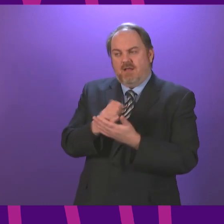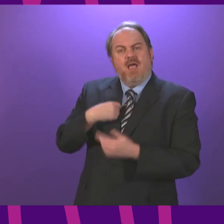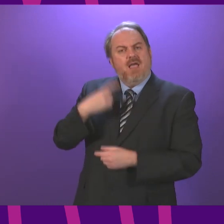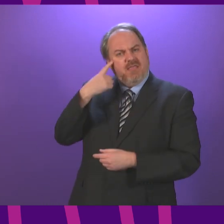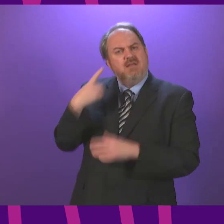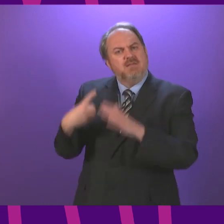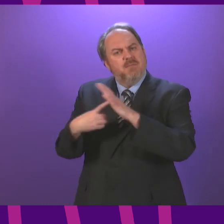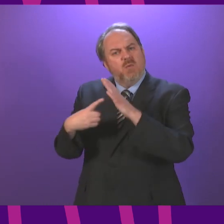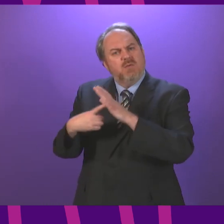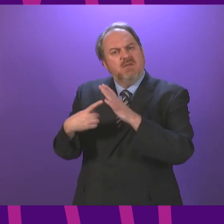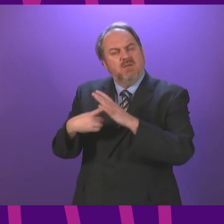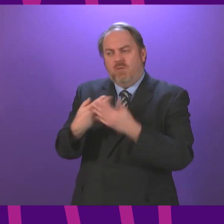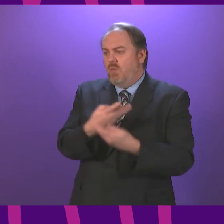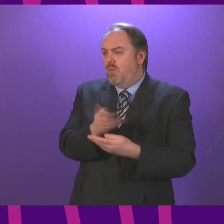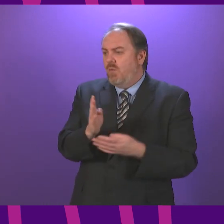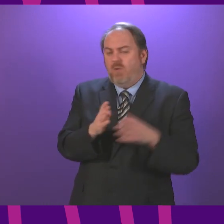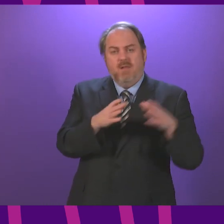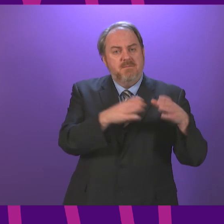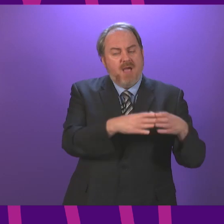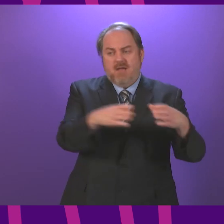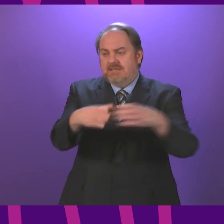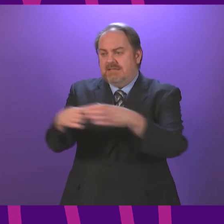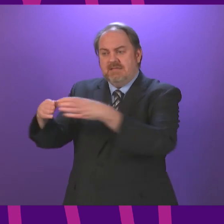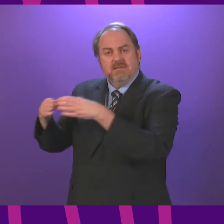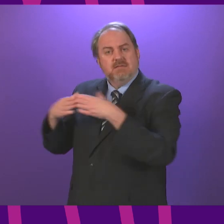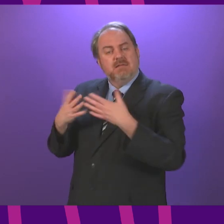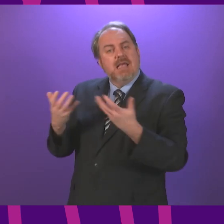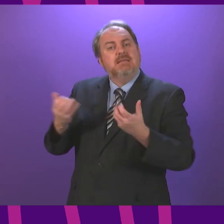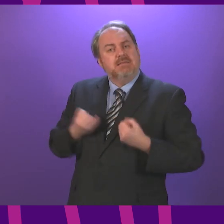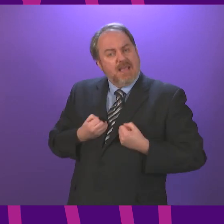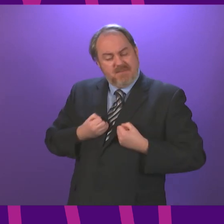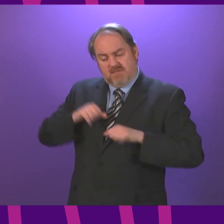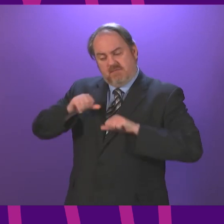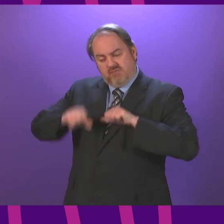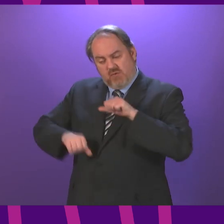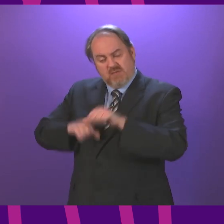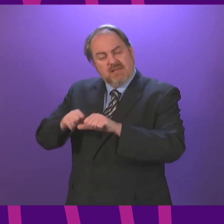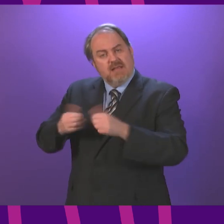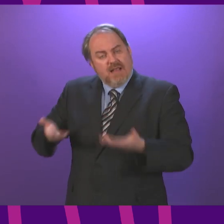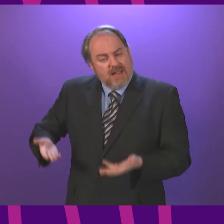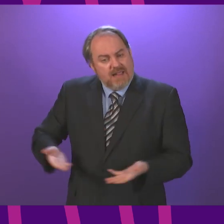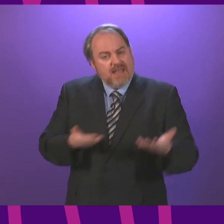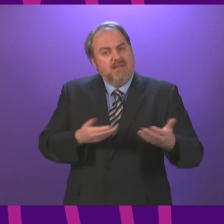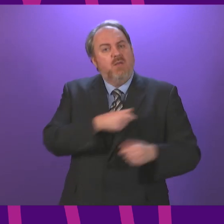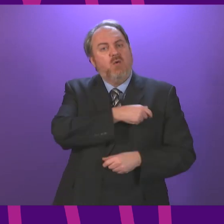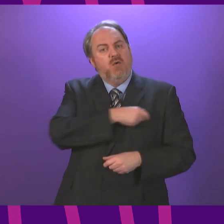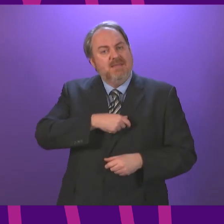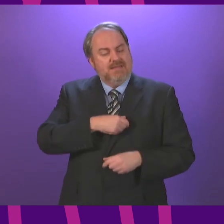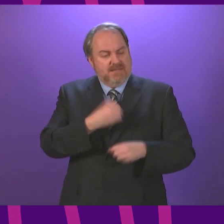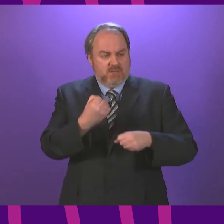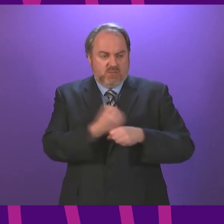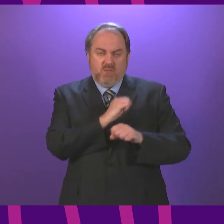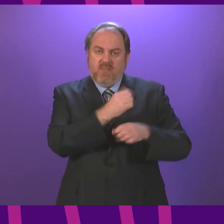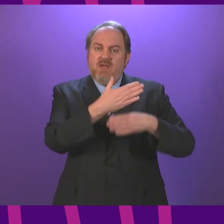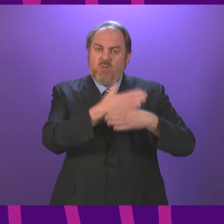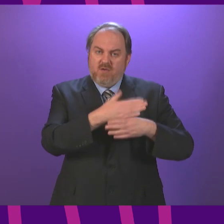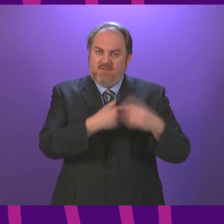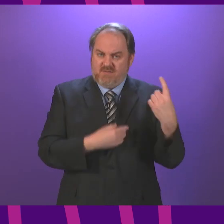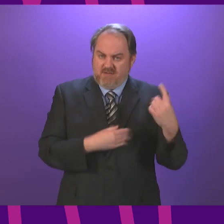is important that all parties are given due process and that we do not prejudice the outcome of the inquiry. With that in mind,